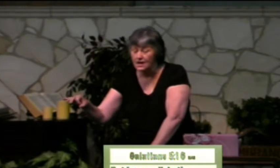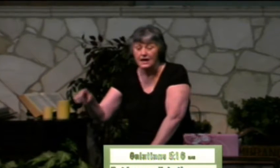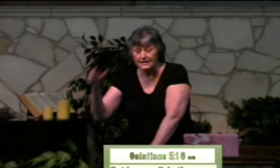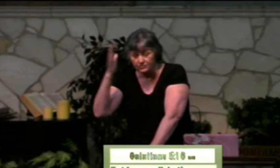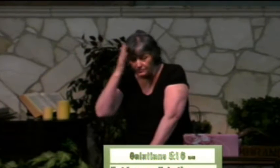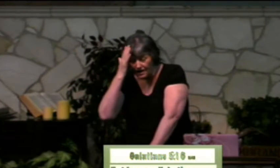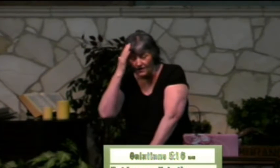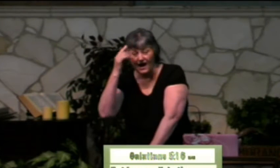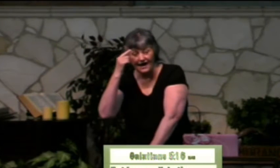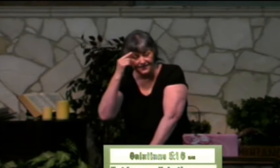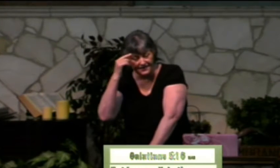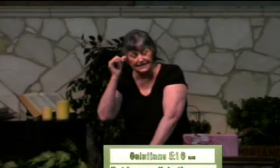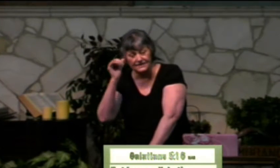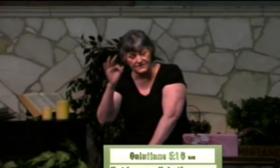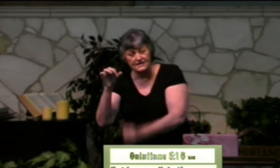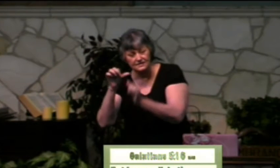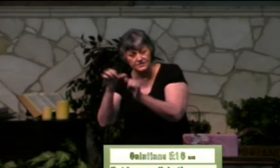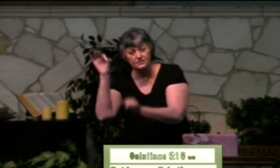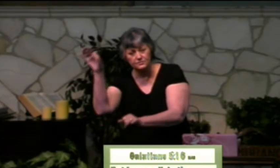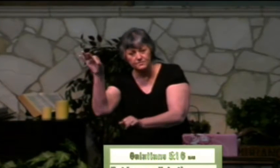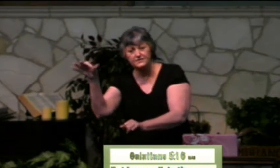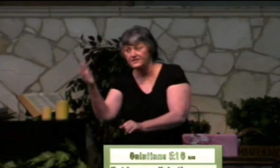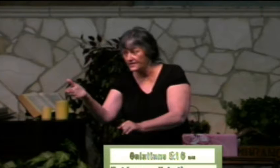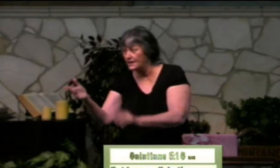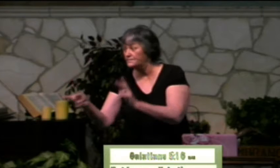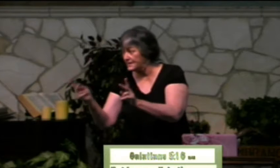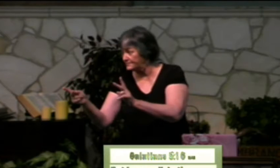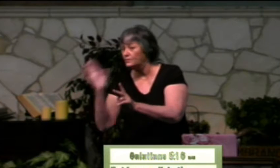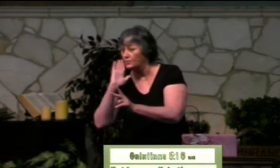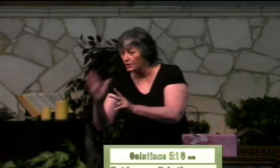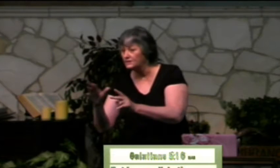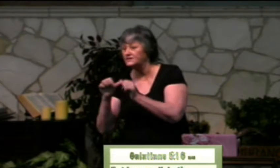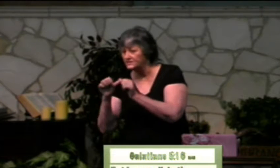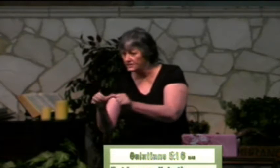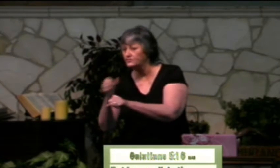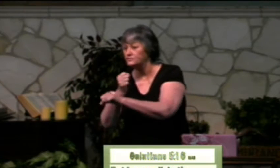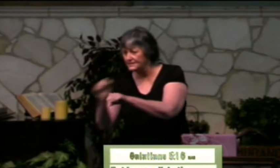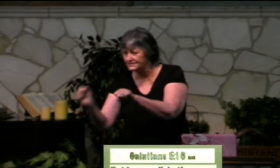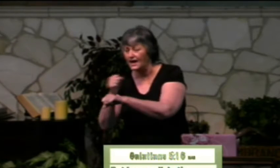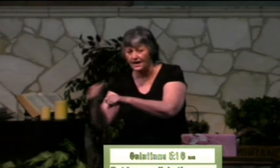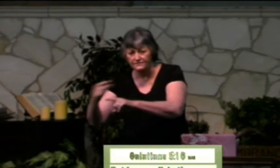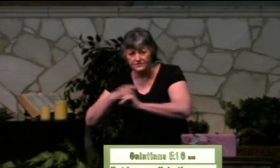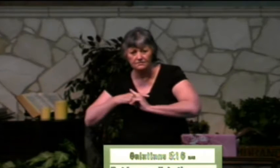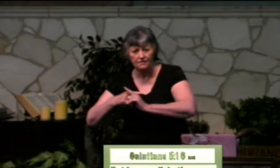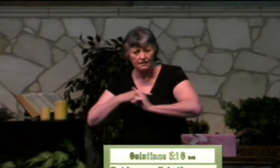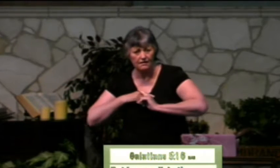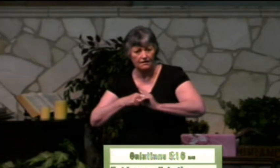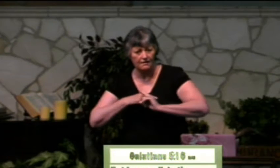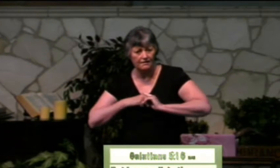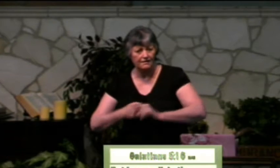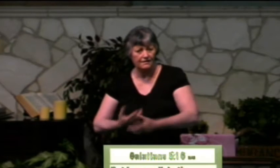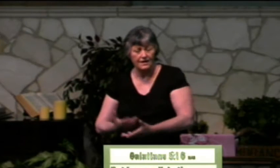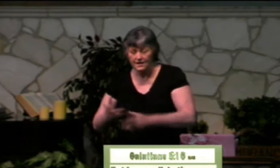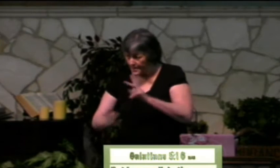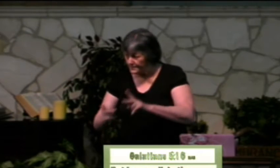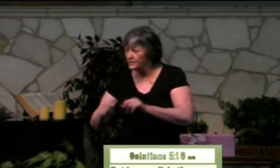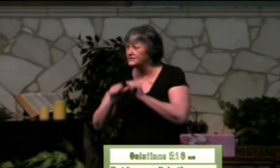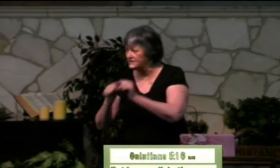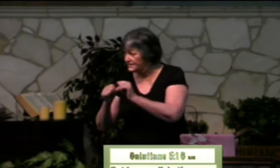And you know, I think if he continued preaching there, people would continue to be saved. People would continue